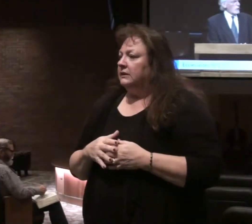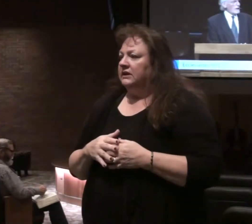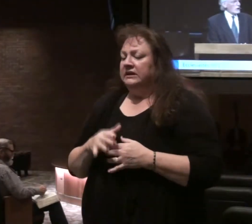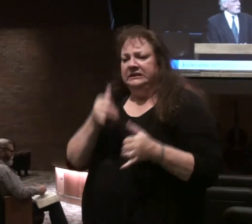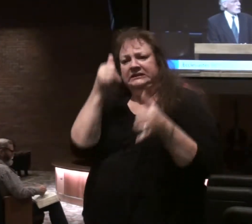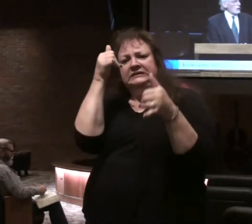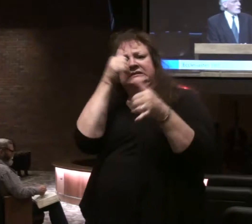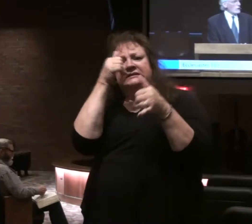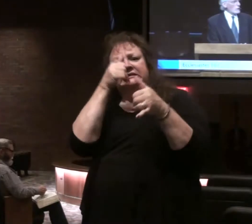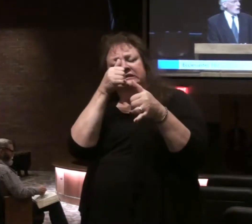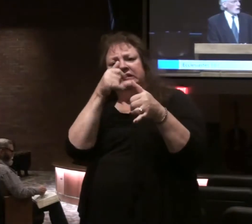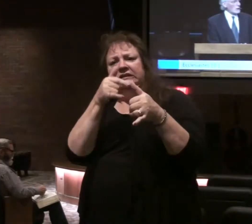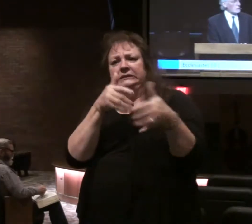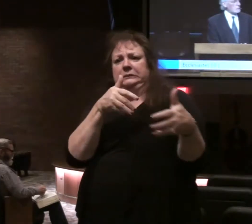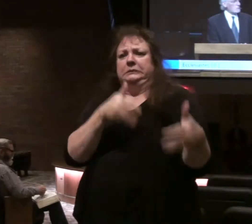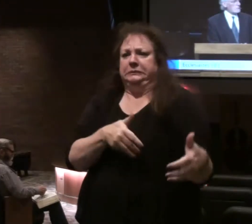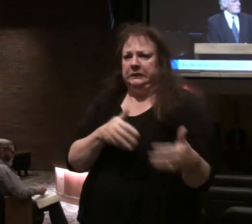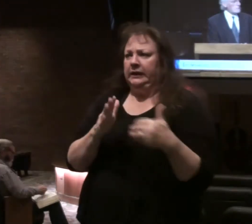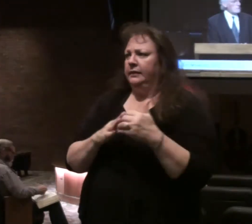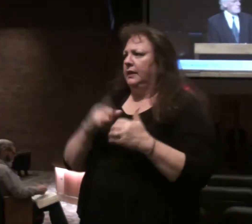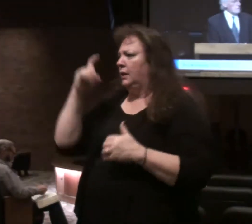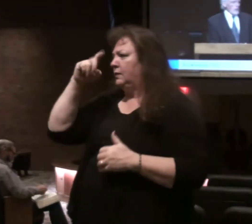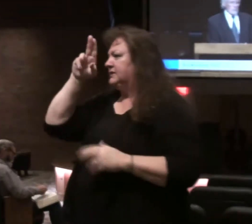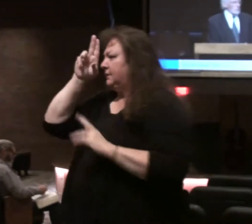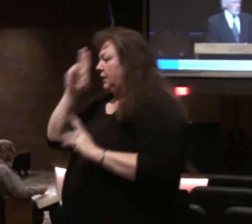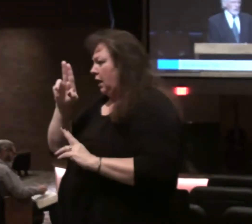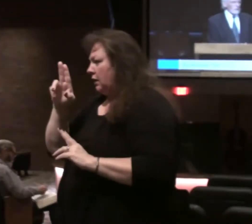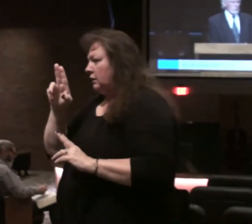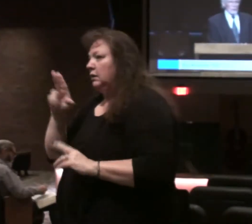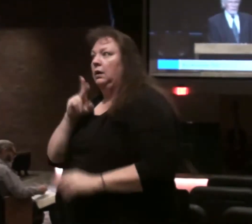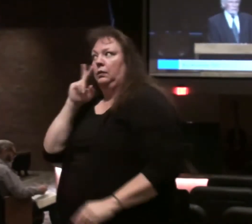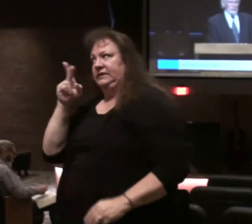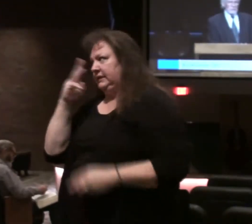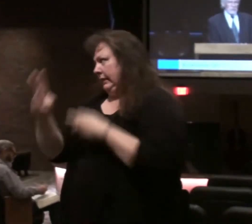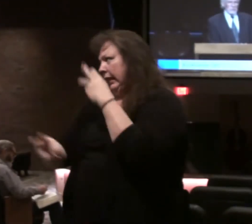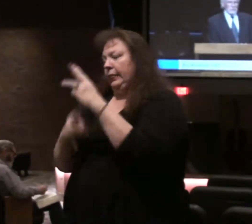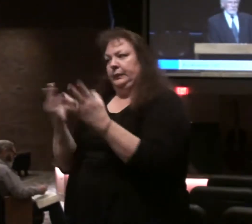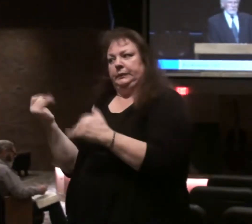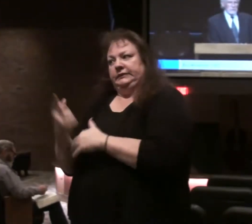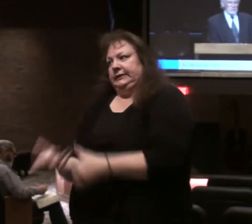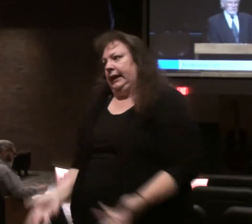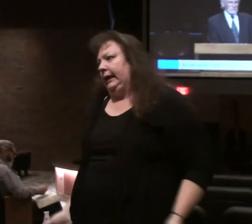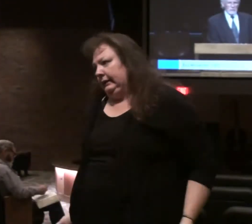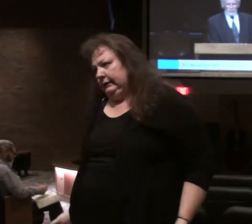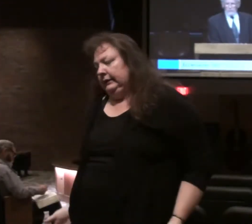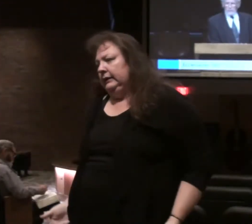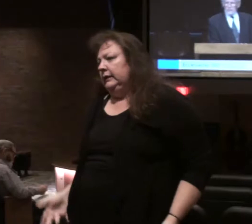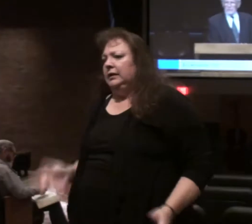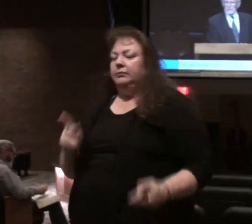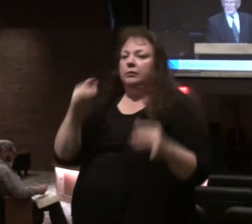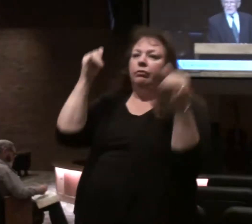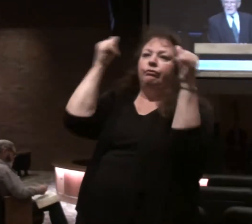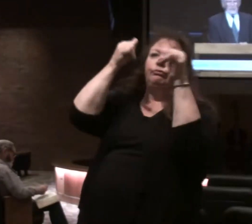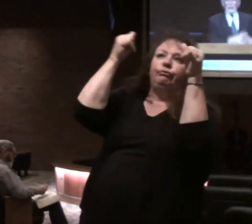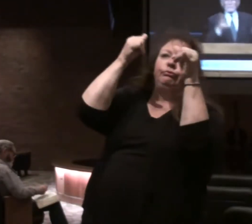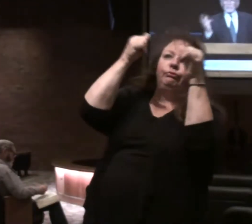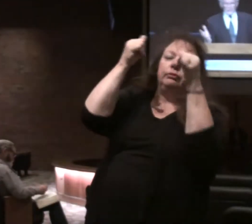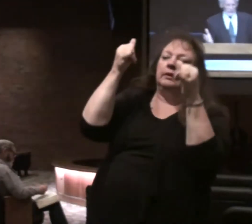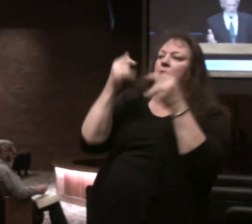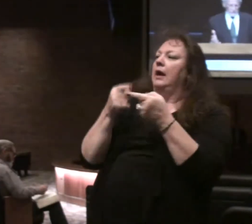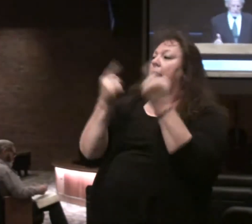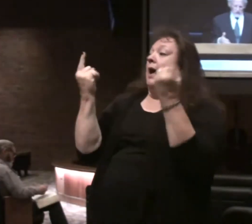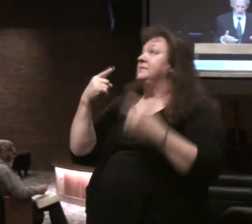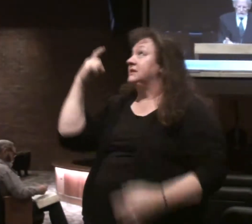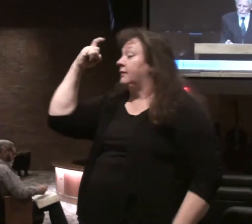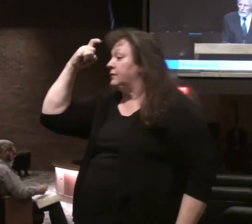Foolishness is weightier than wisdom and honor. And we see that in the world around us. Foolishness, the opposite